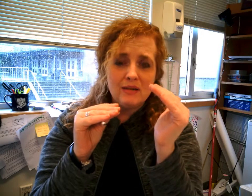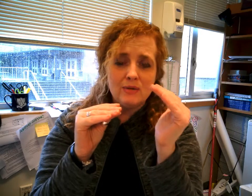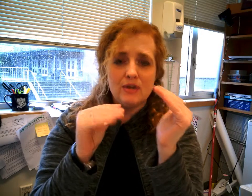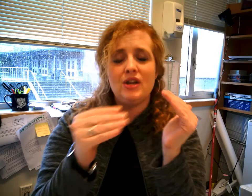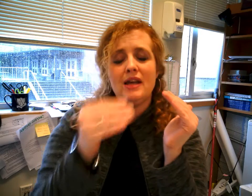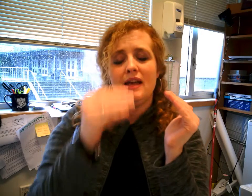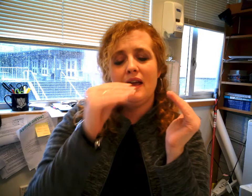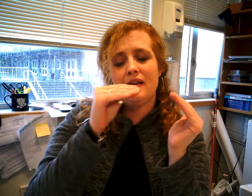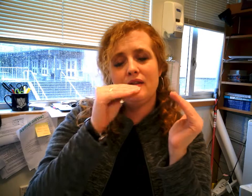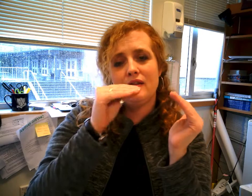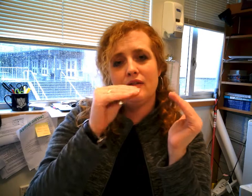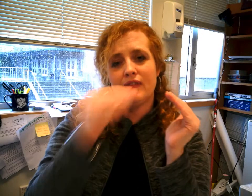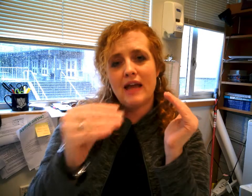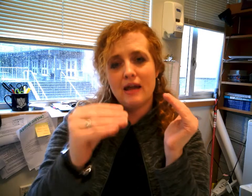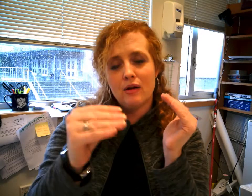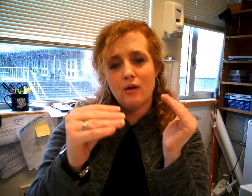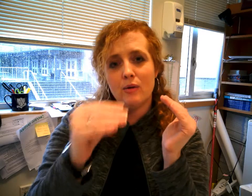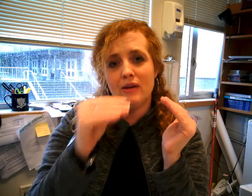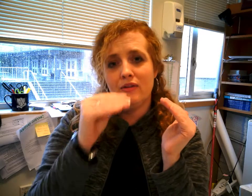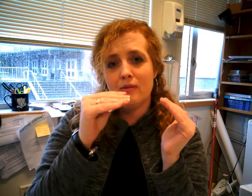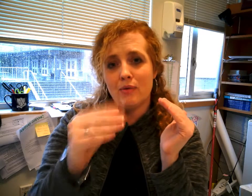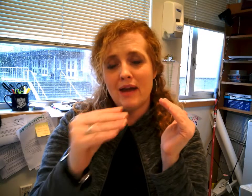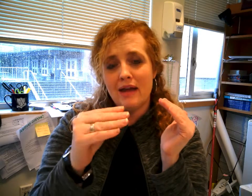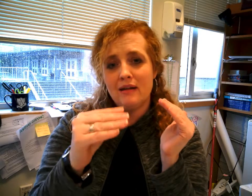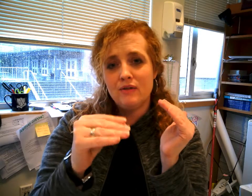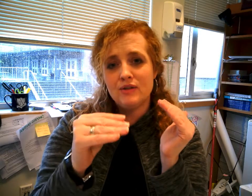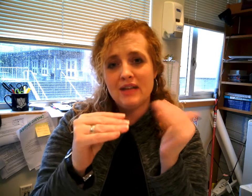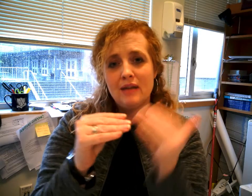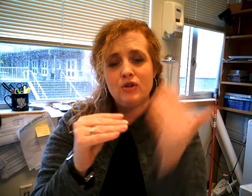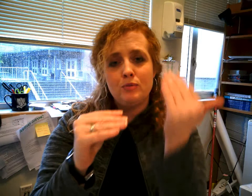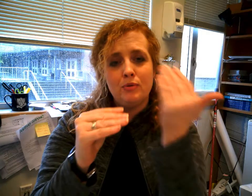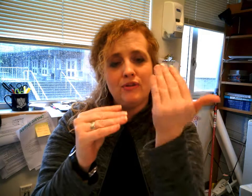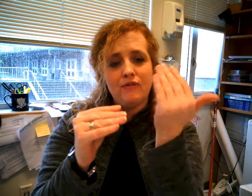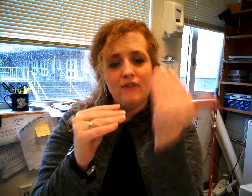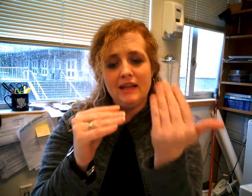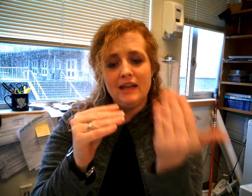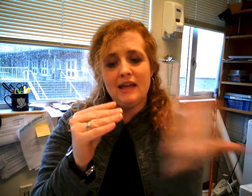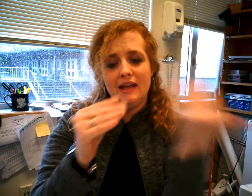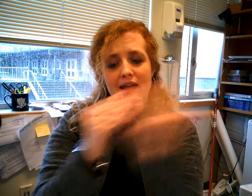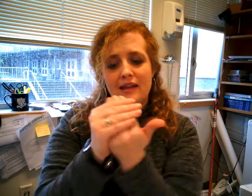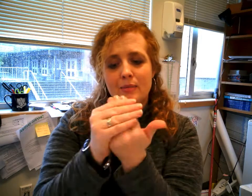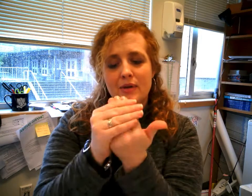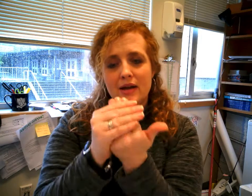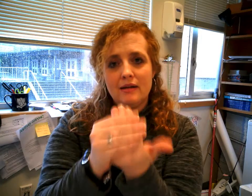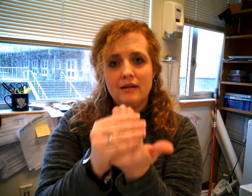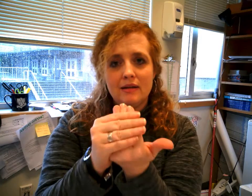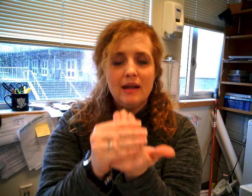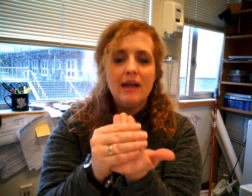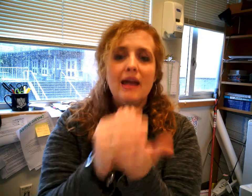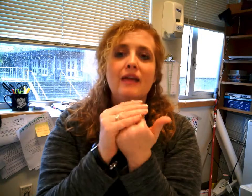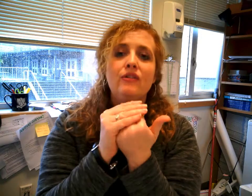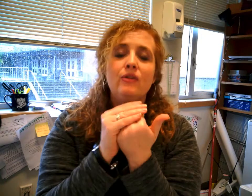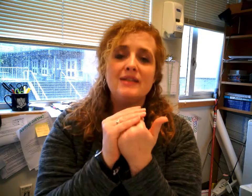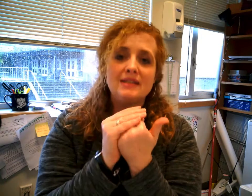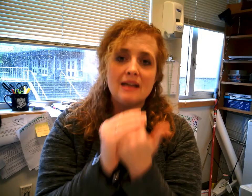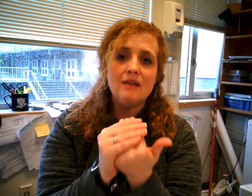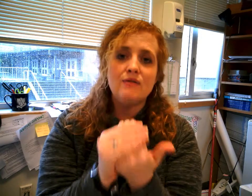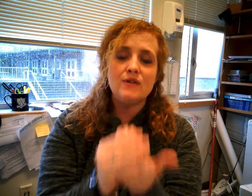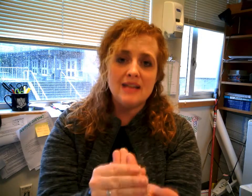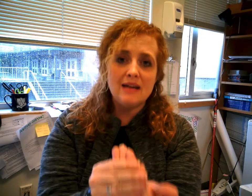sandwich, and the flat O is the bread of your sandwich. Put the filling in the bread, and so the sign for